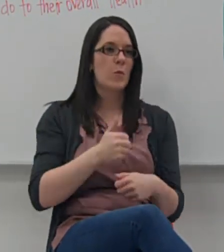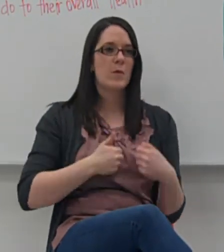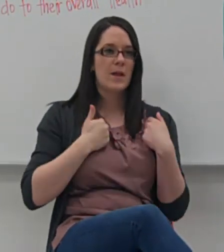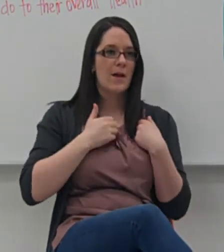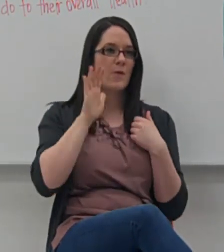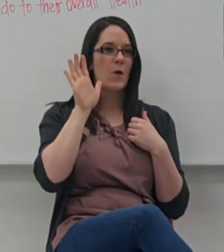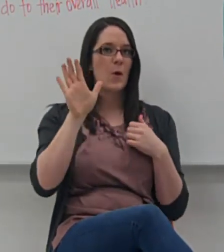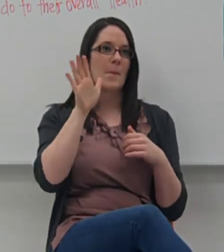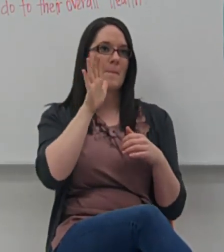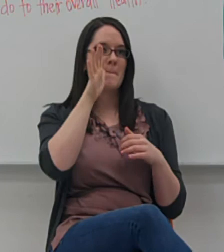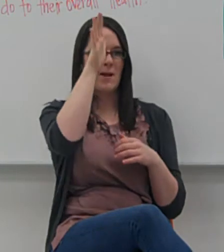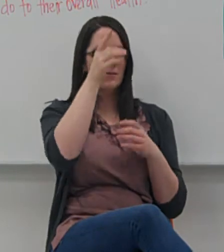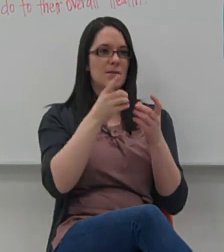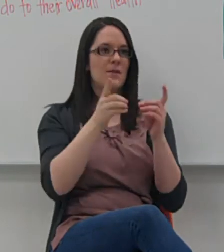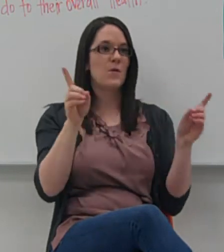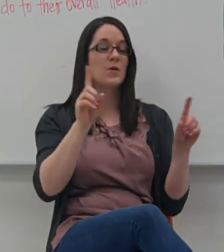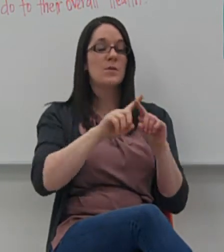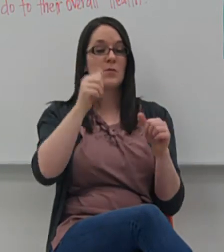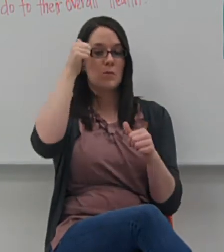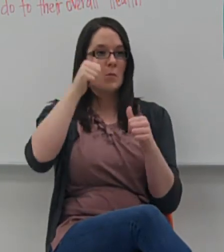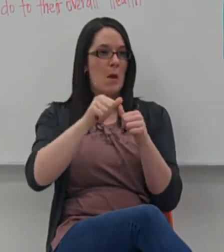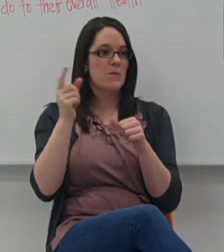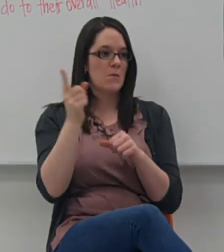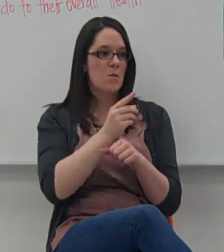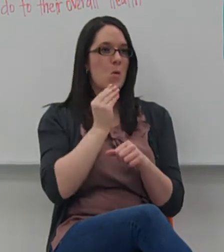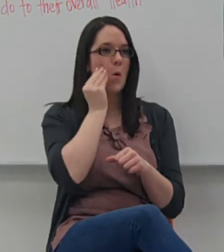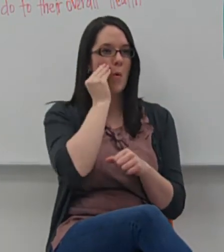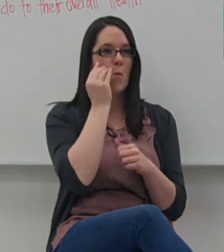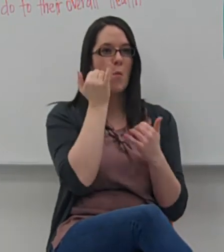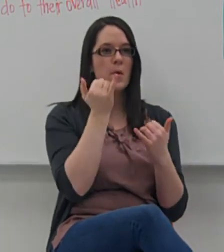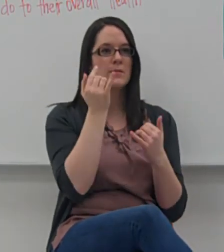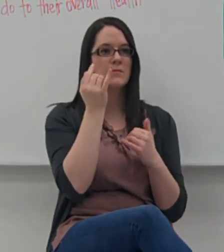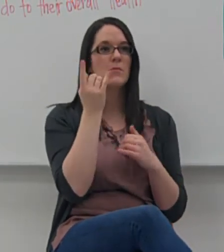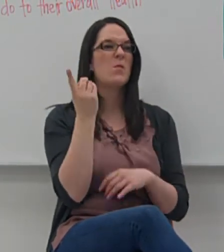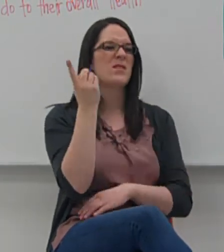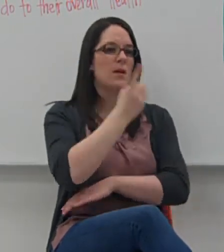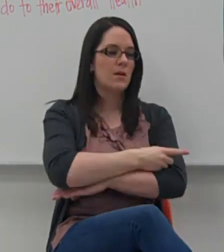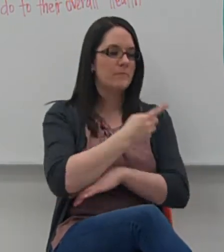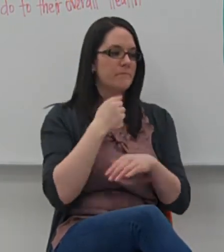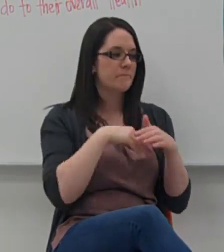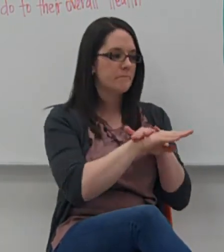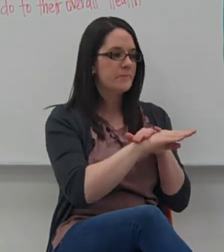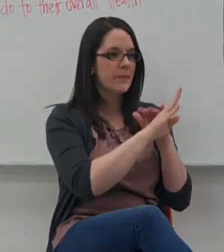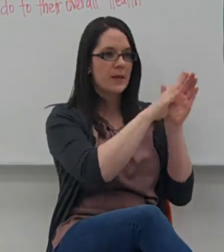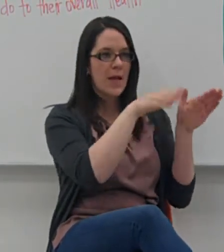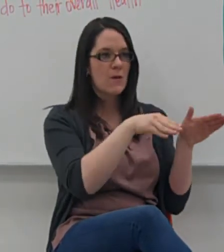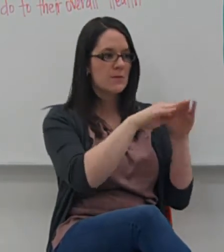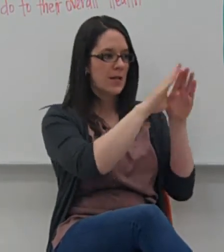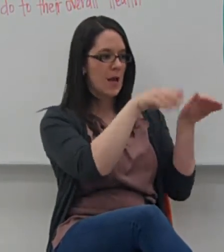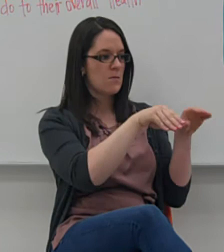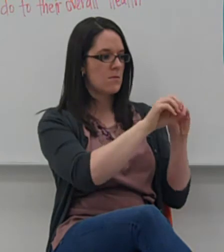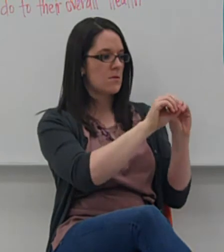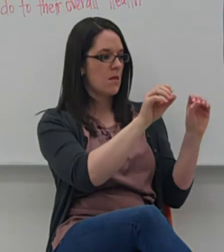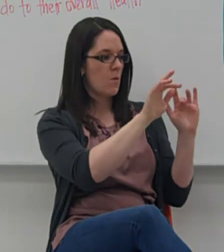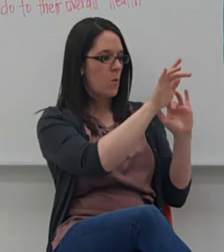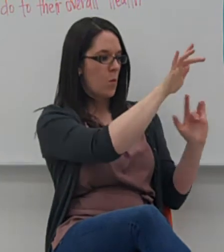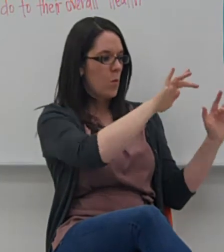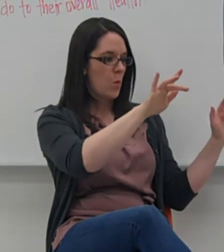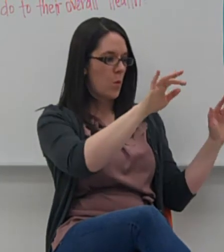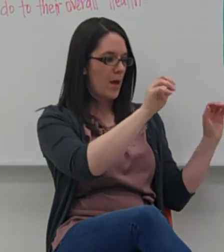story that she remembers coming home and walking into their house, and the house was empty, and all their stuff was